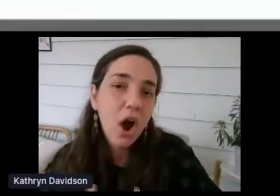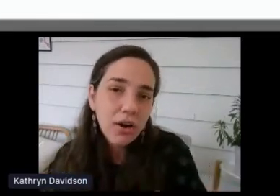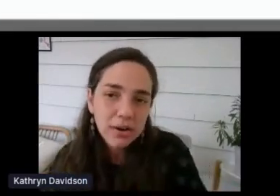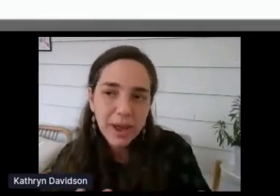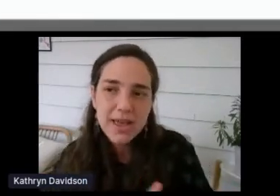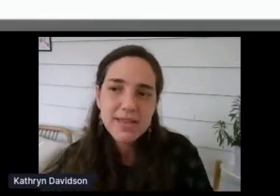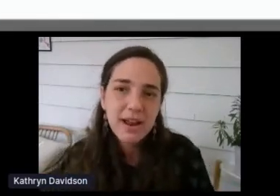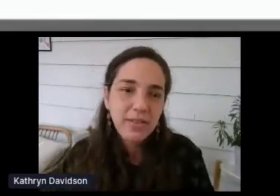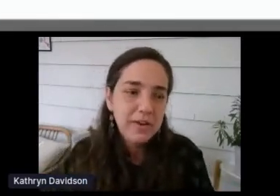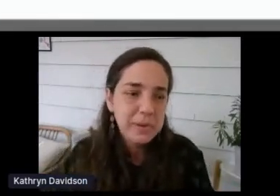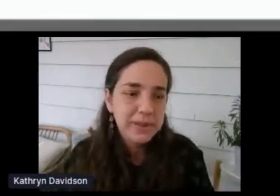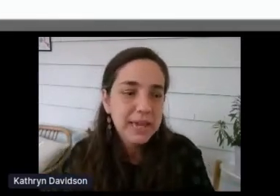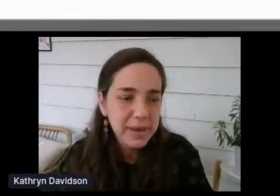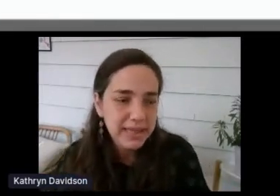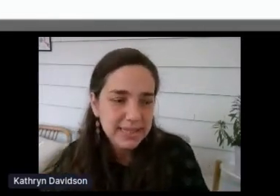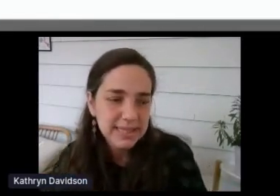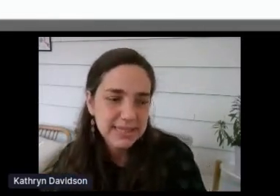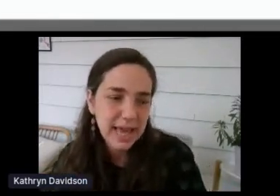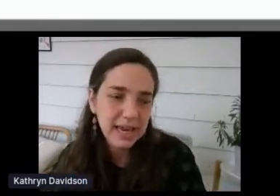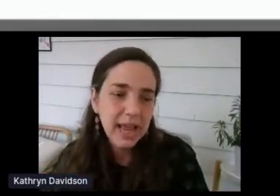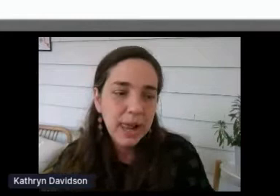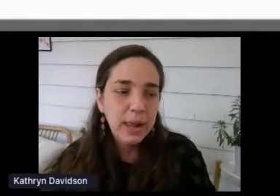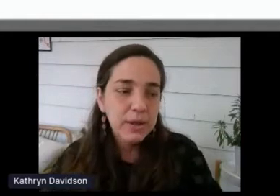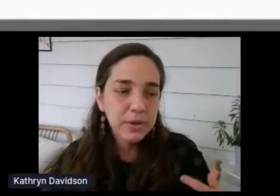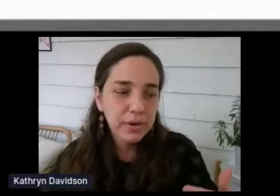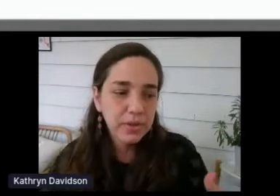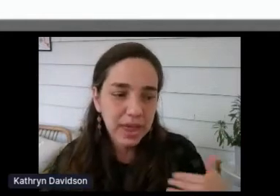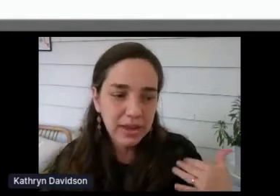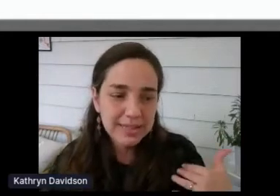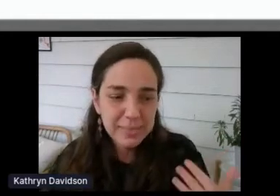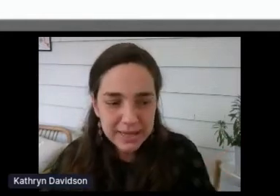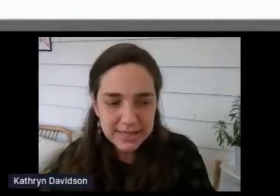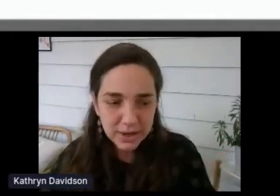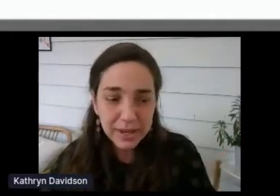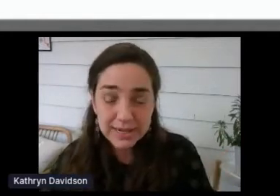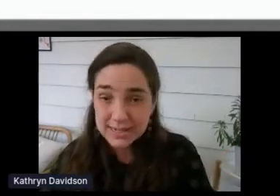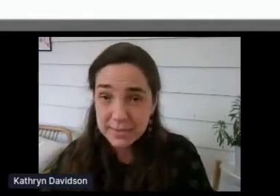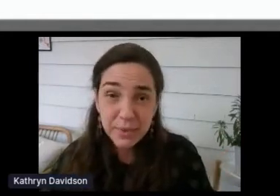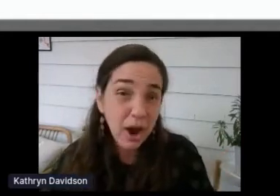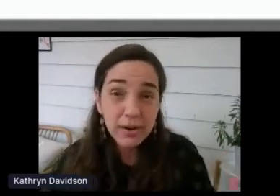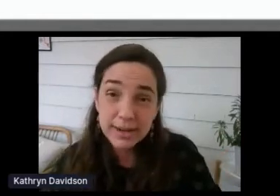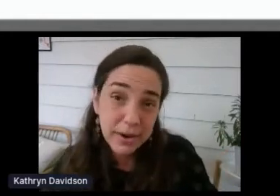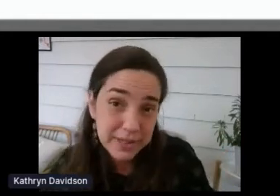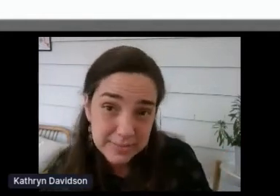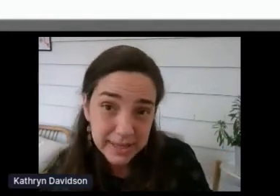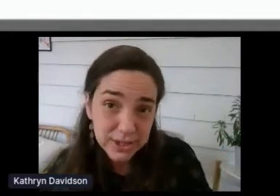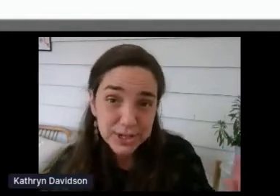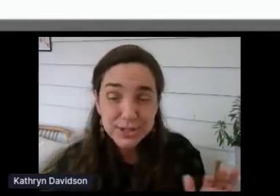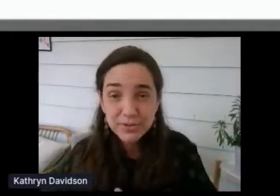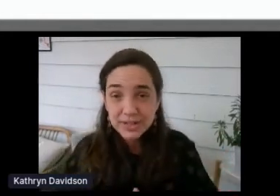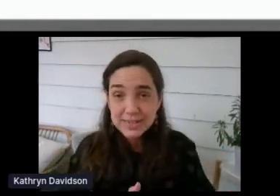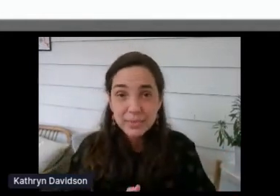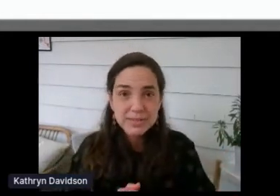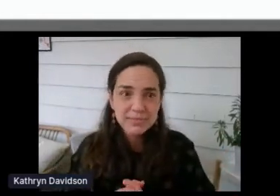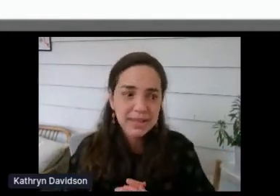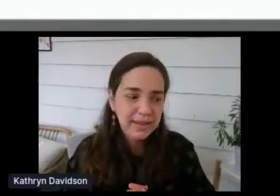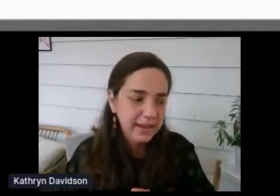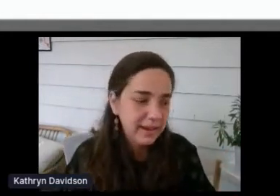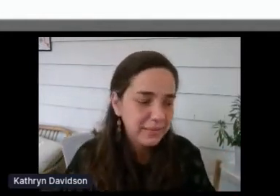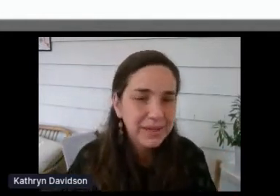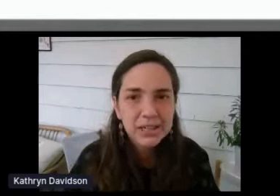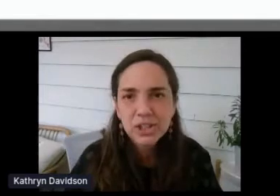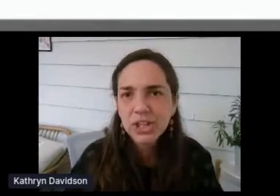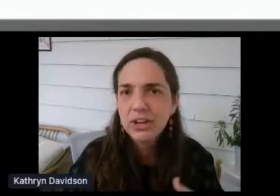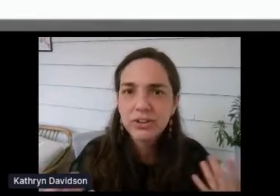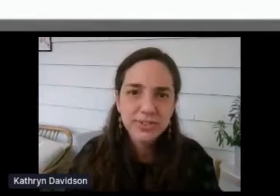So a current way that a lot of people think about this is that that space is equated to something we already know in speech. So for example, something